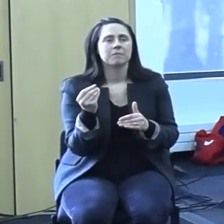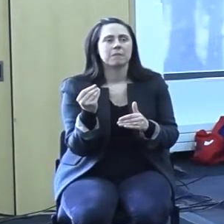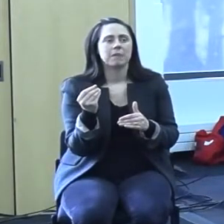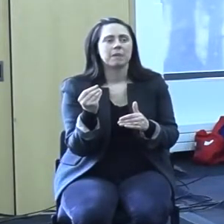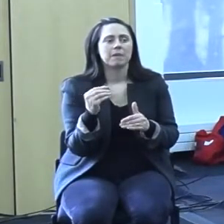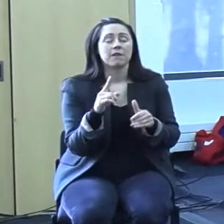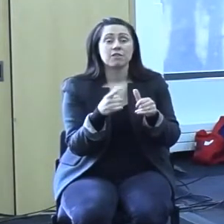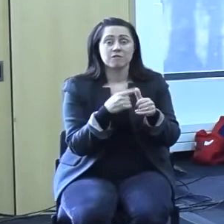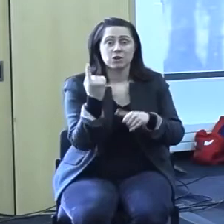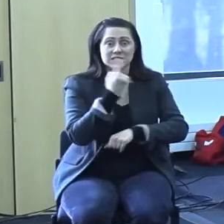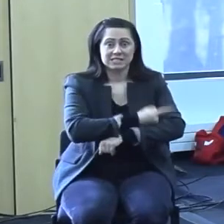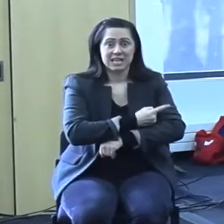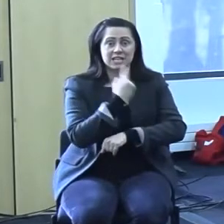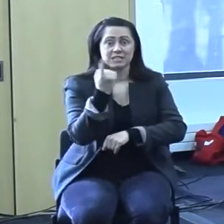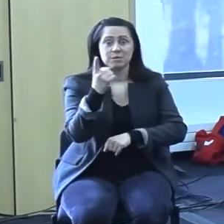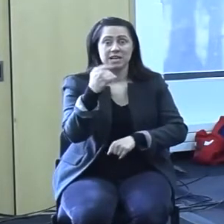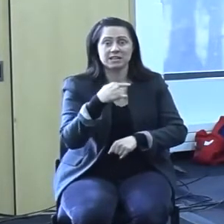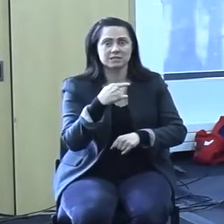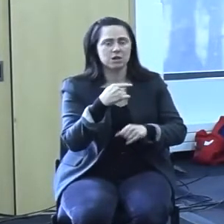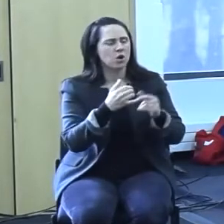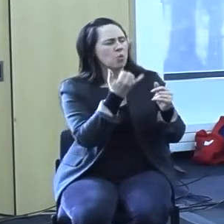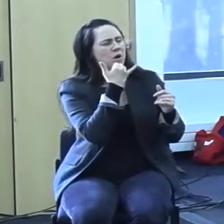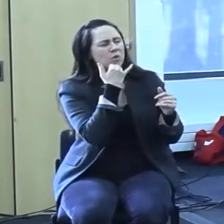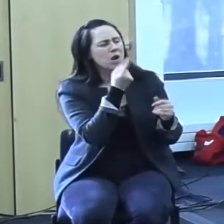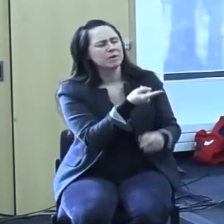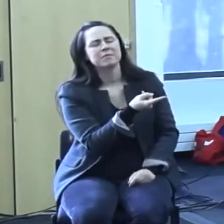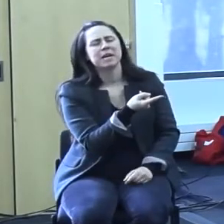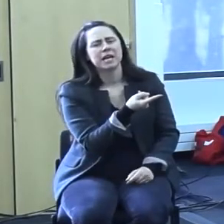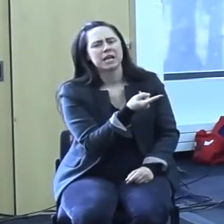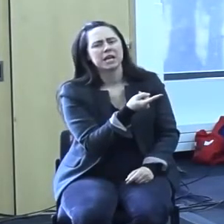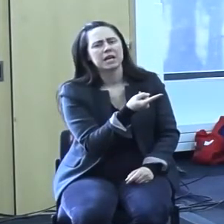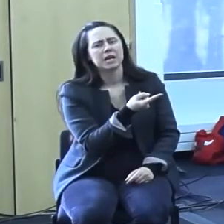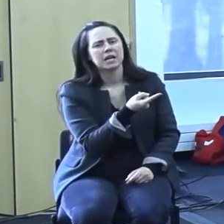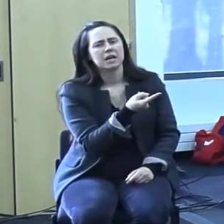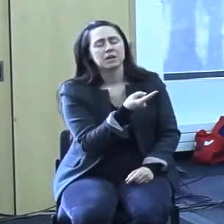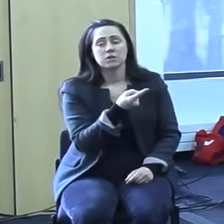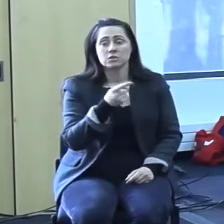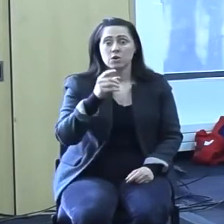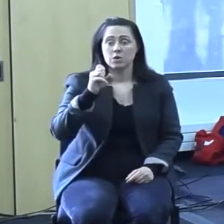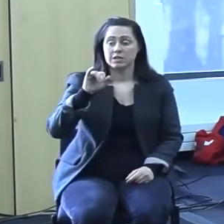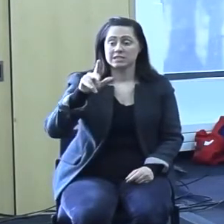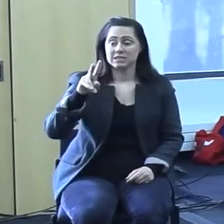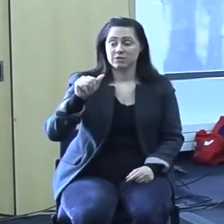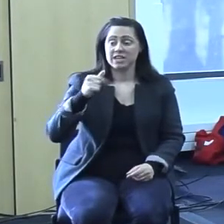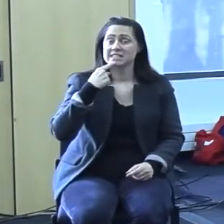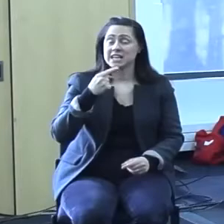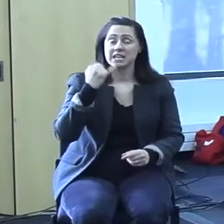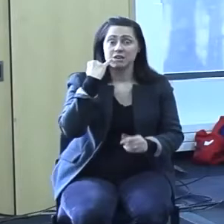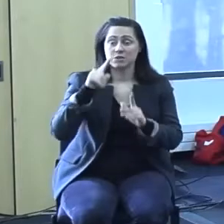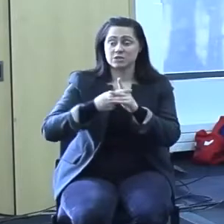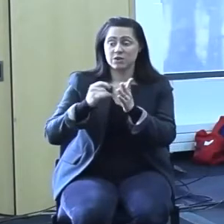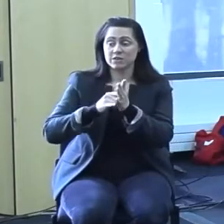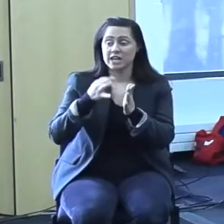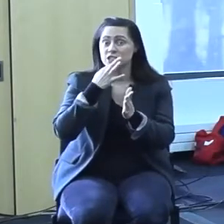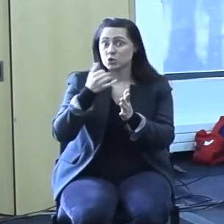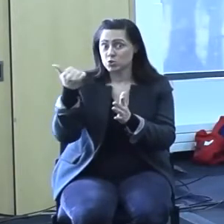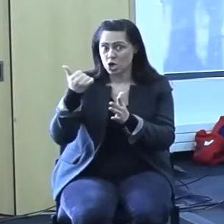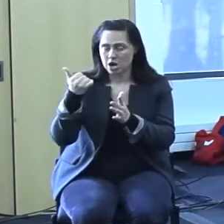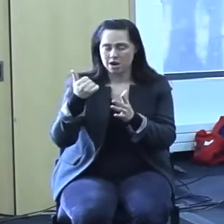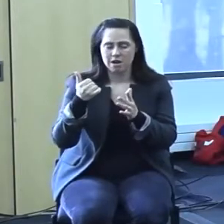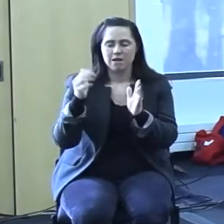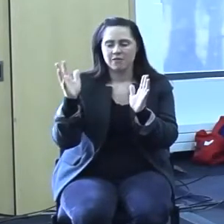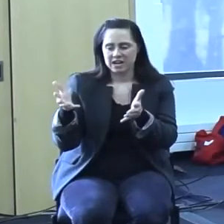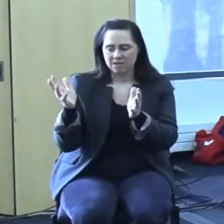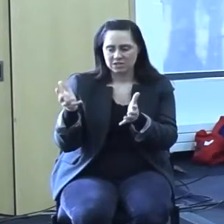the first day, like someone asked what was wrong with me. So as Sylvia said, if you could start that sooner, the conversation, I